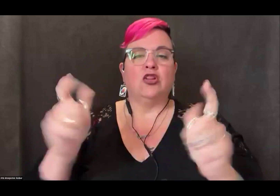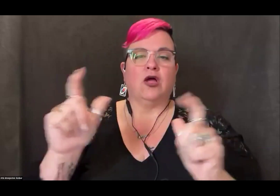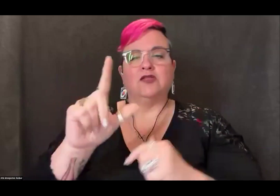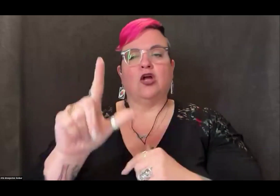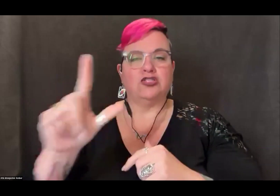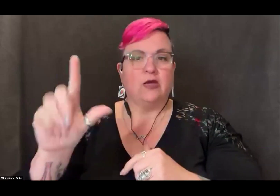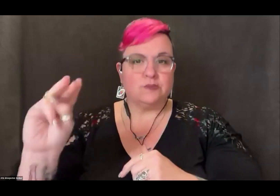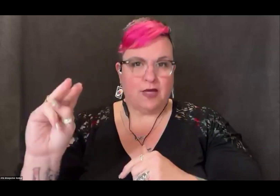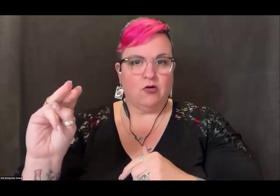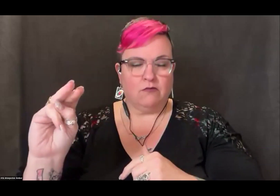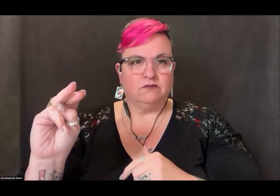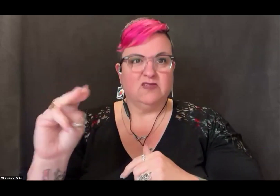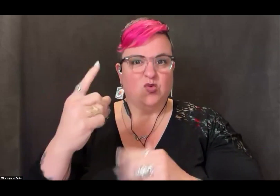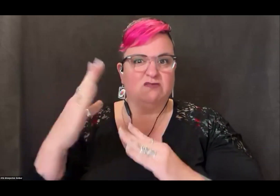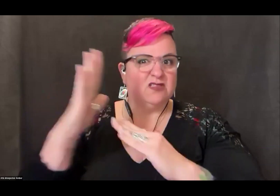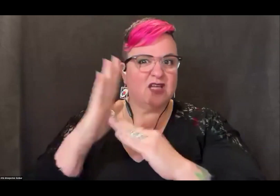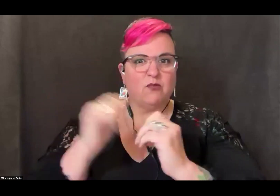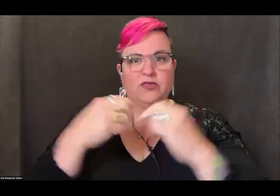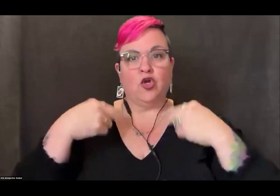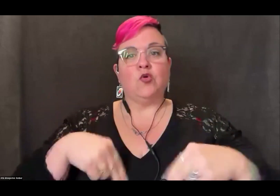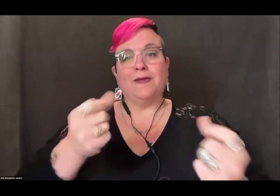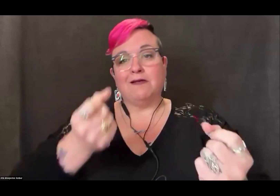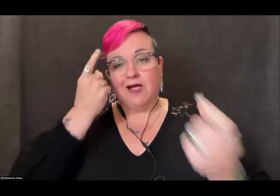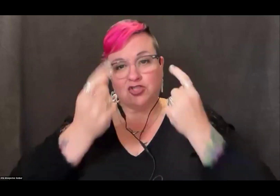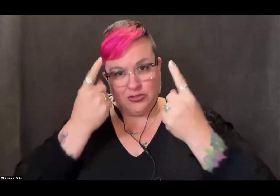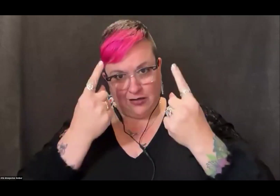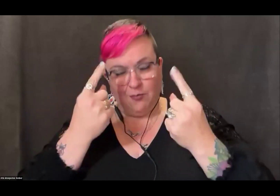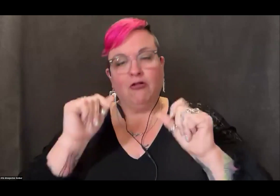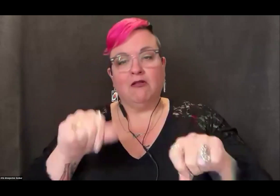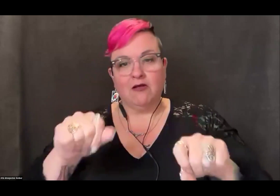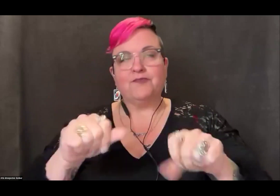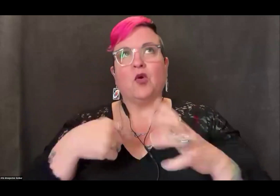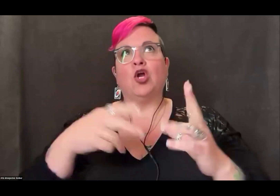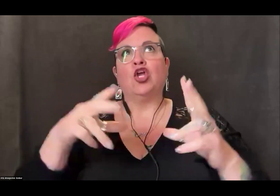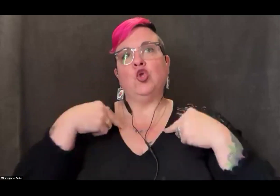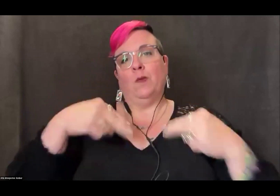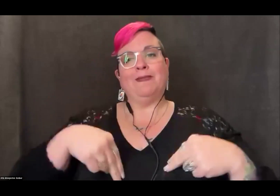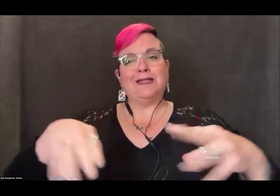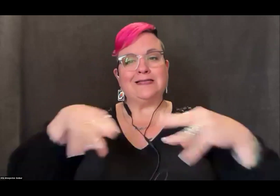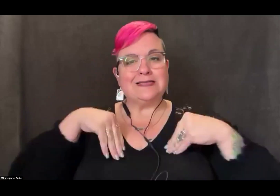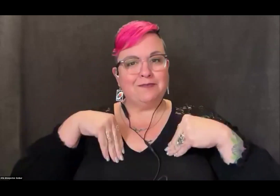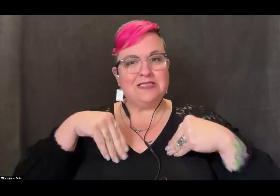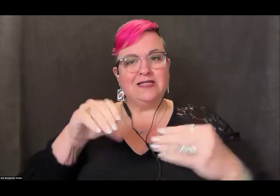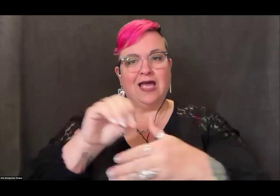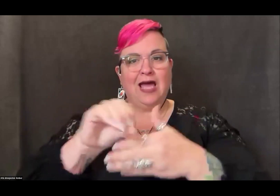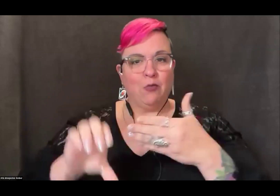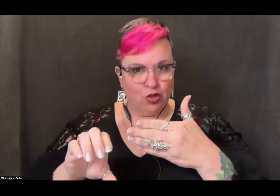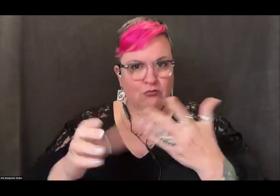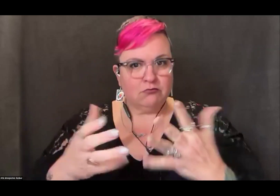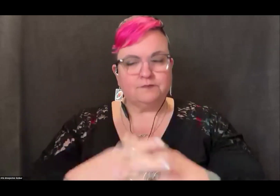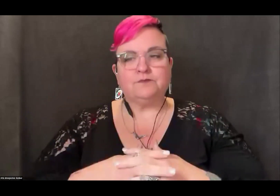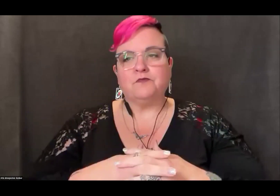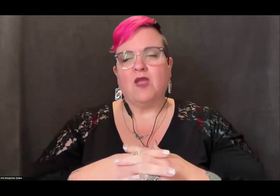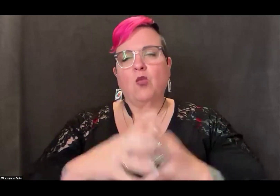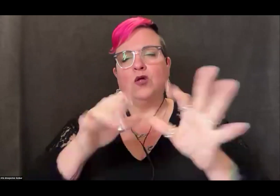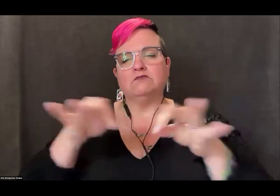among the top, actually, in terms of human understandable or human accepted output. Now, let me touch